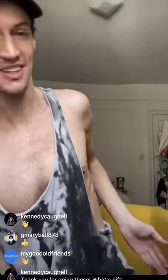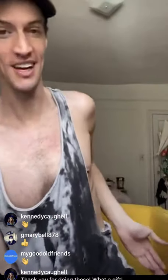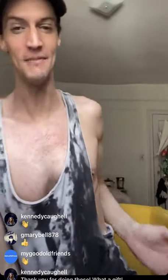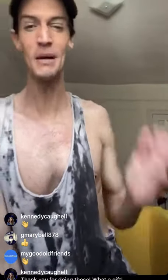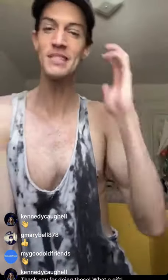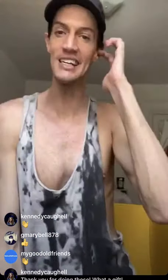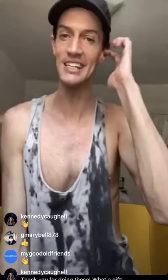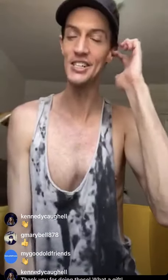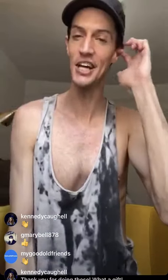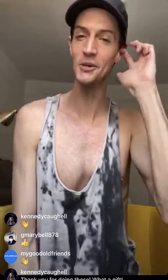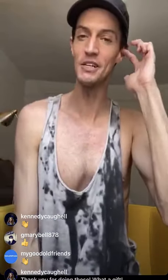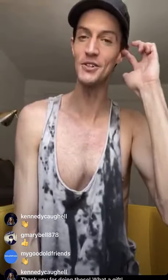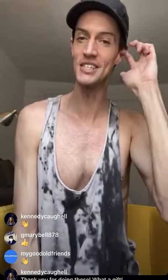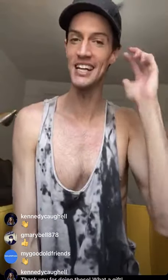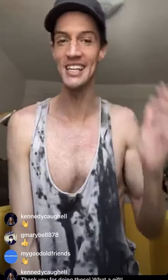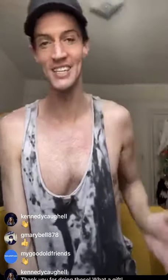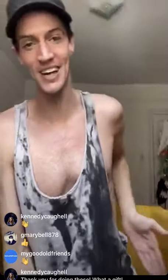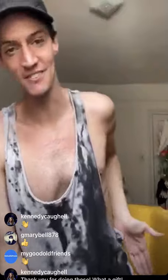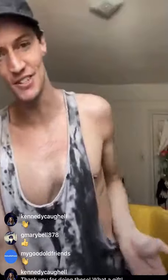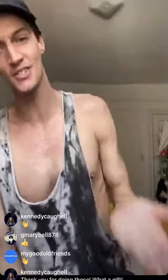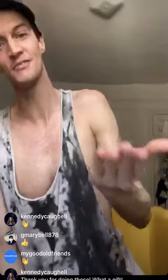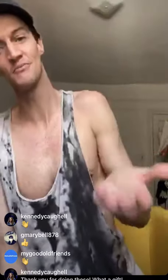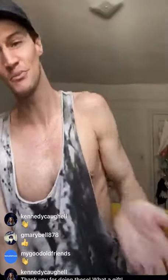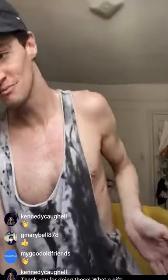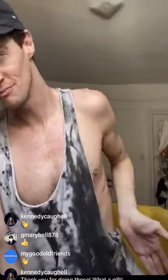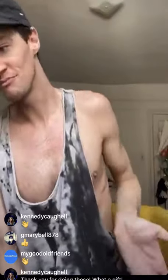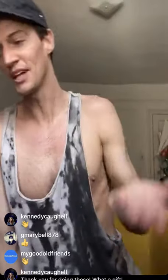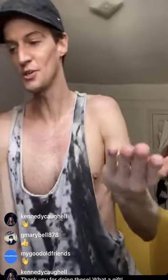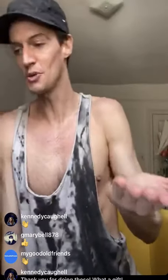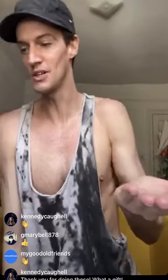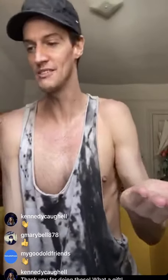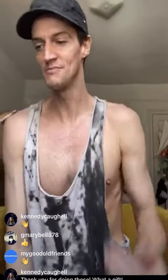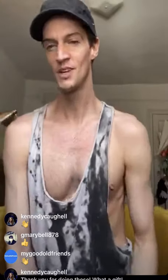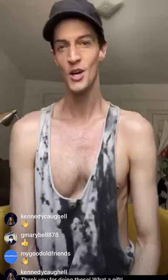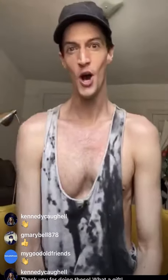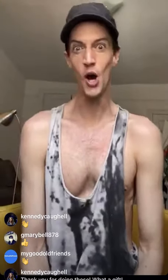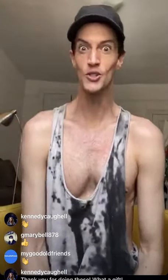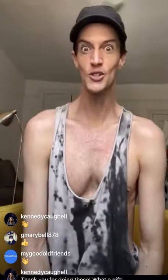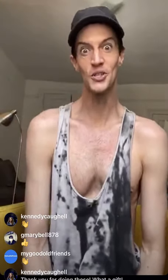I'm sitting in a chair, but if you're standing, you kind of just like you're bowling. Archery.